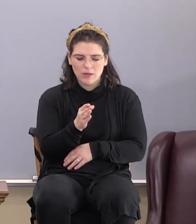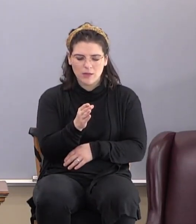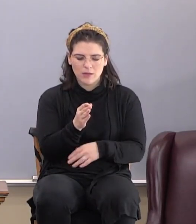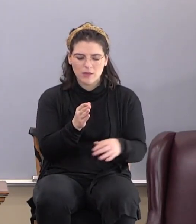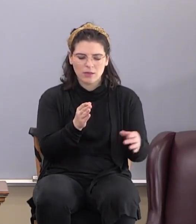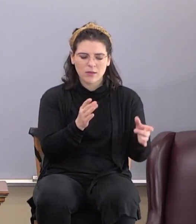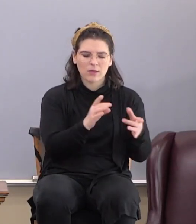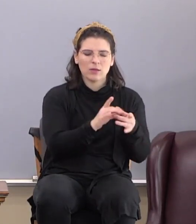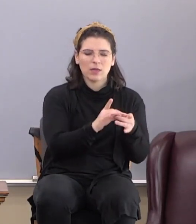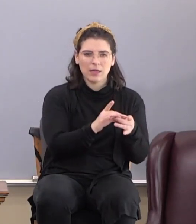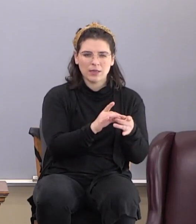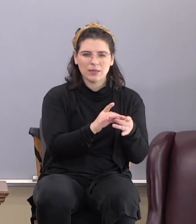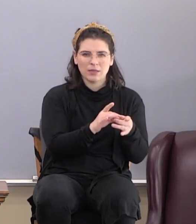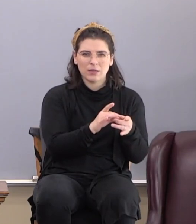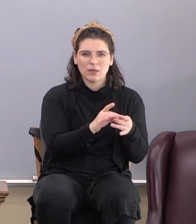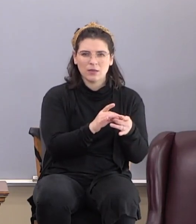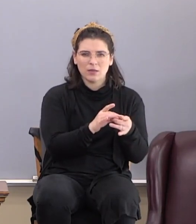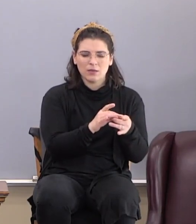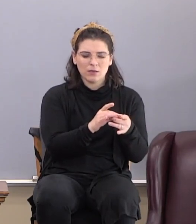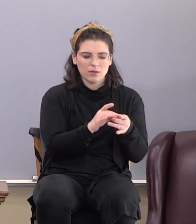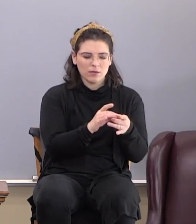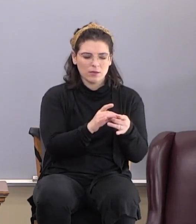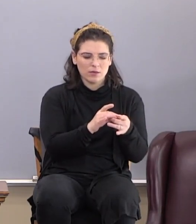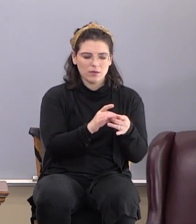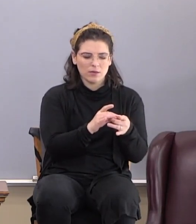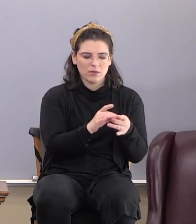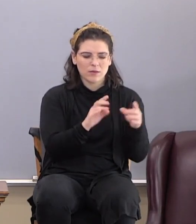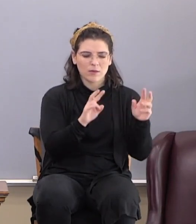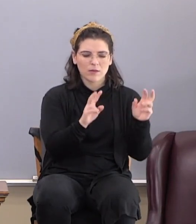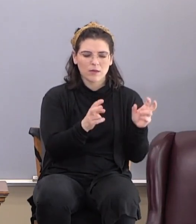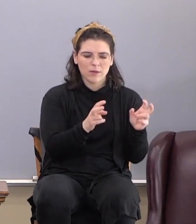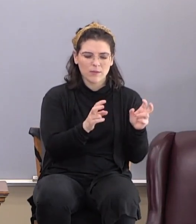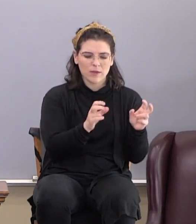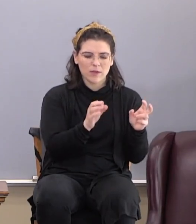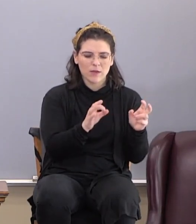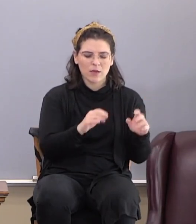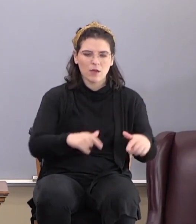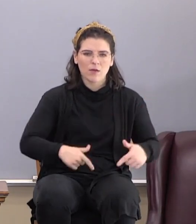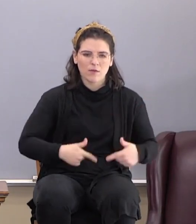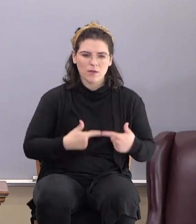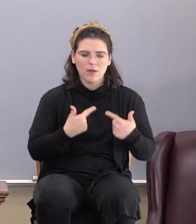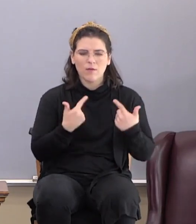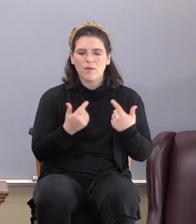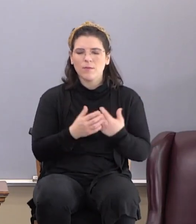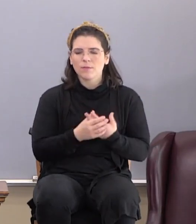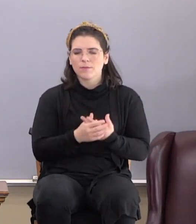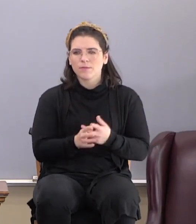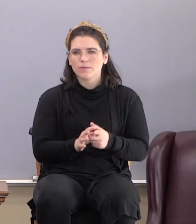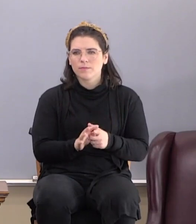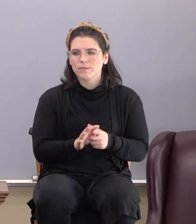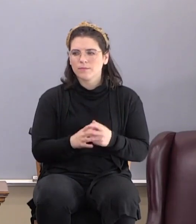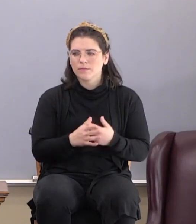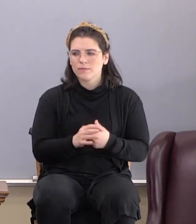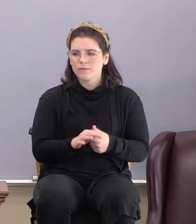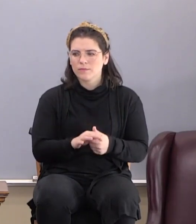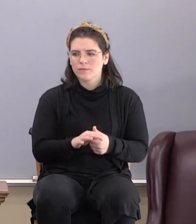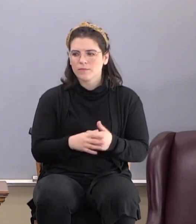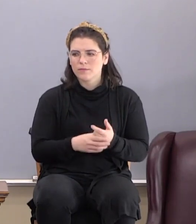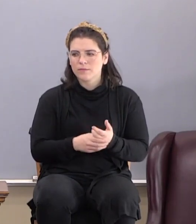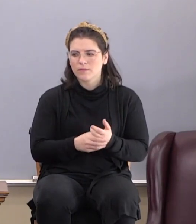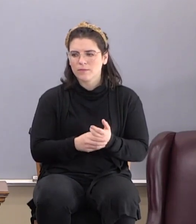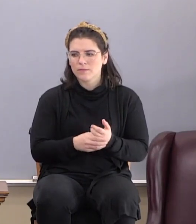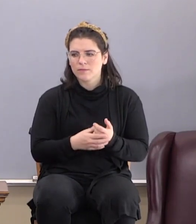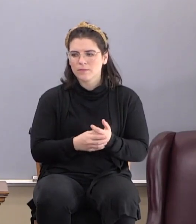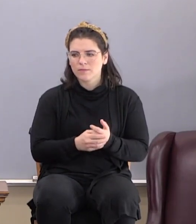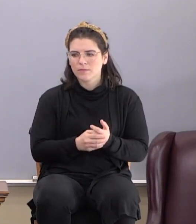to and linked to the issue of life. All right? So let's go back to 2 Corinthians